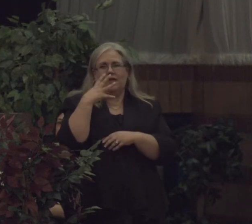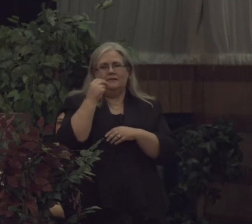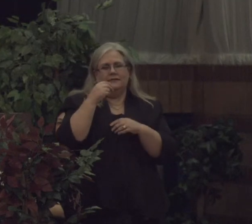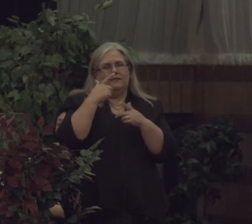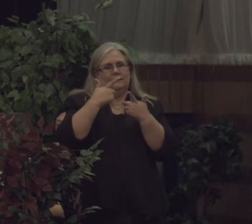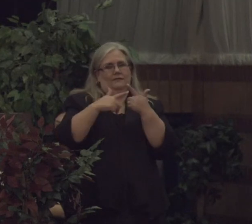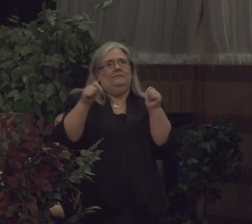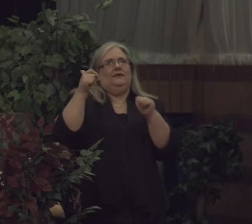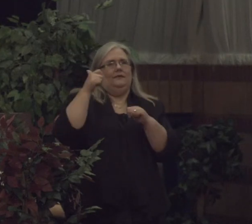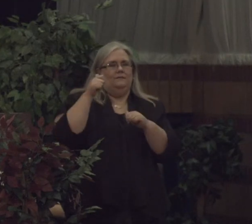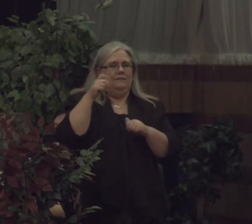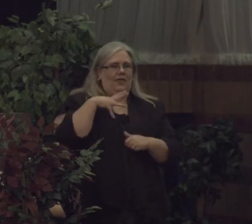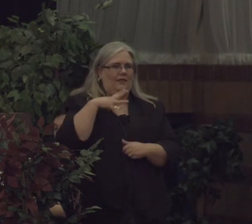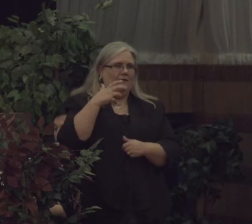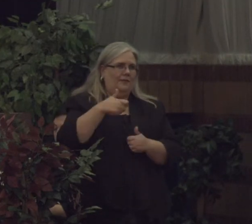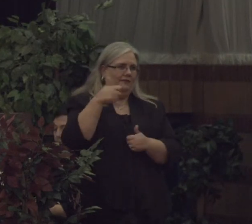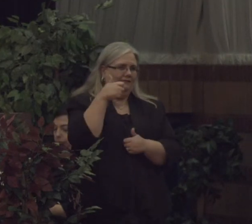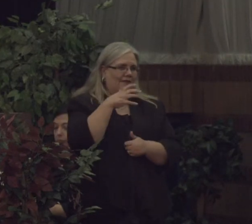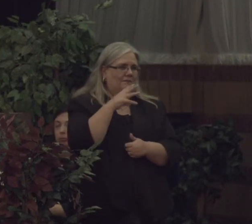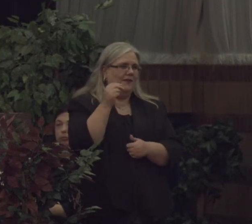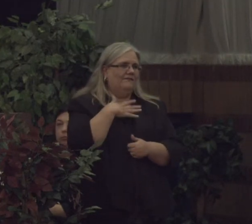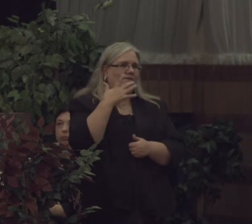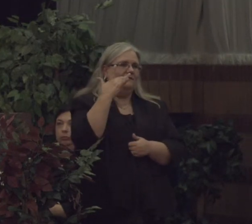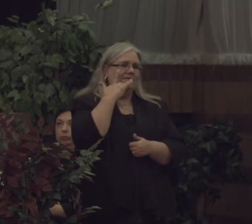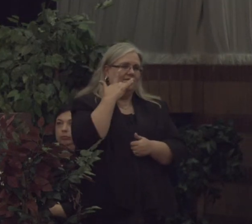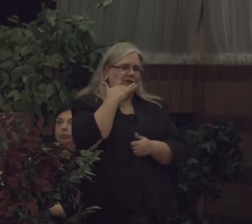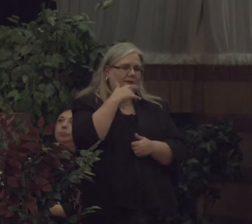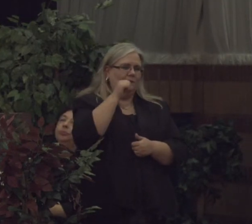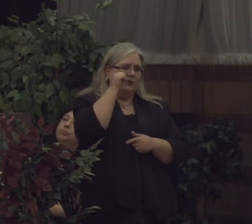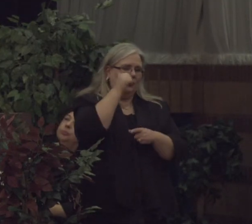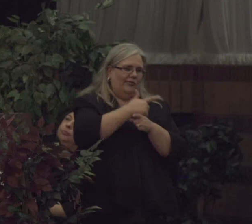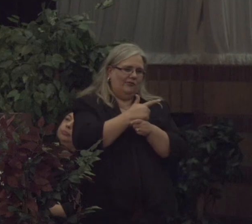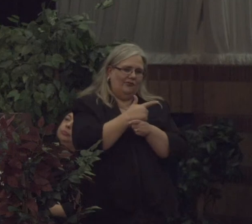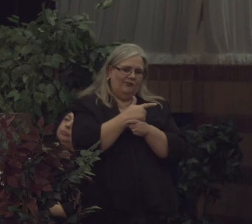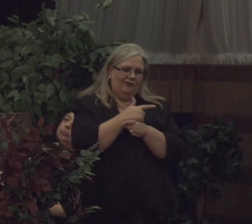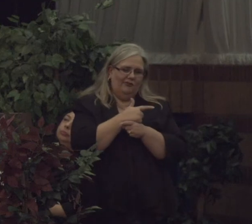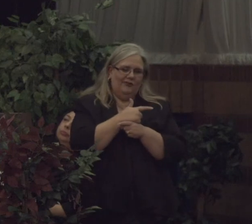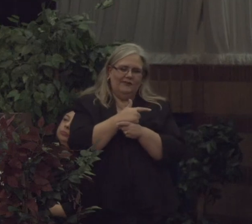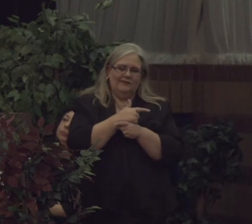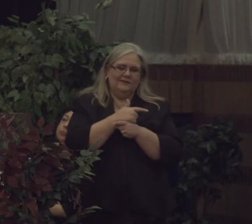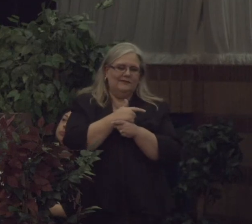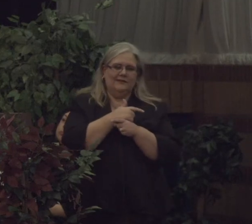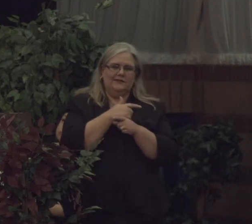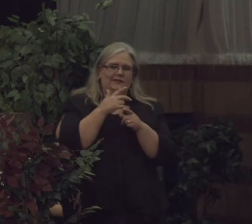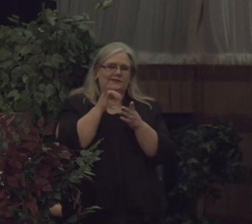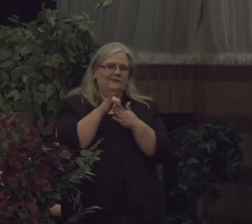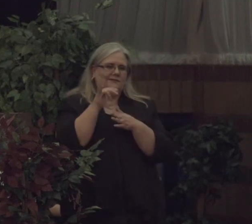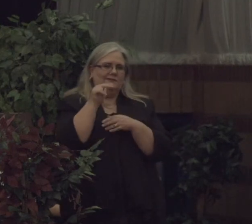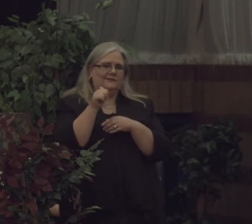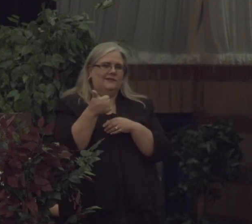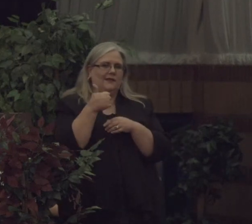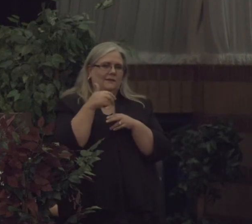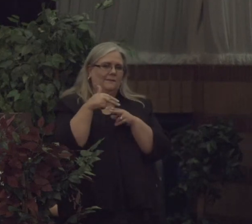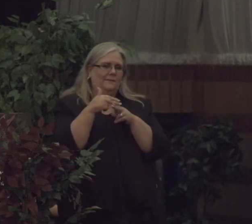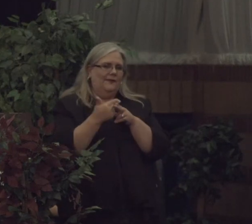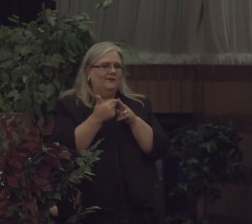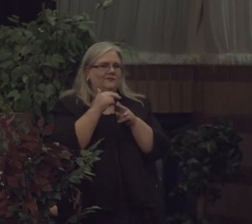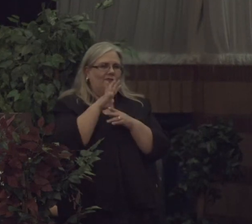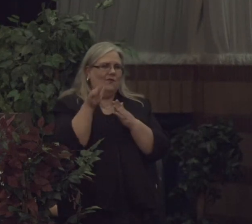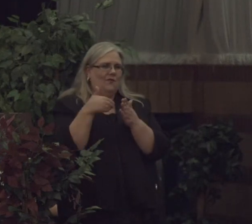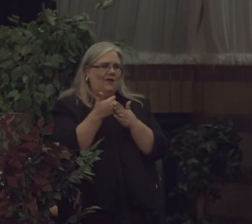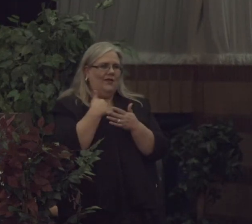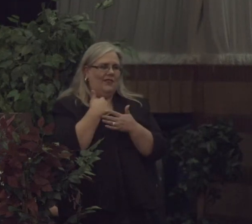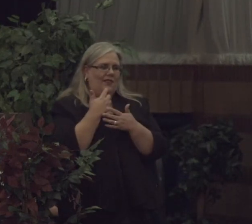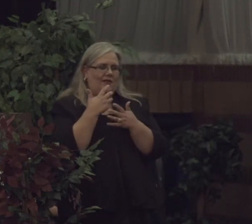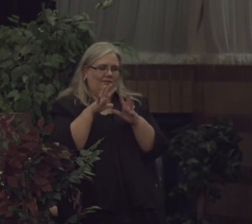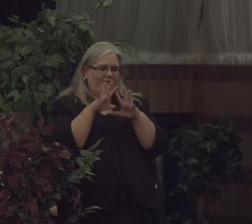house. And my favorite brother, my little lion, Gizmo, whose 10 pounds I love so much, even with all his barking.